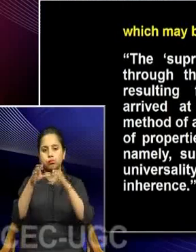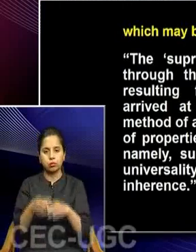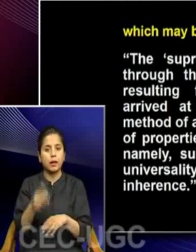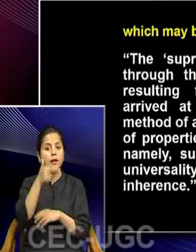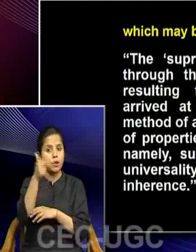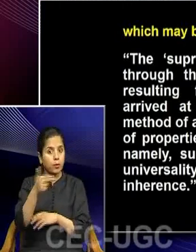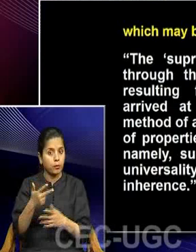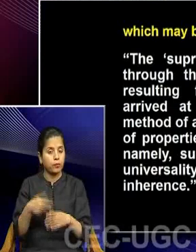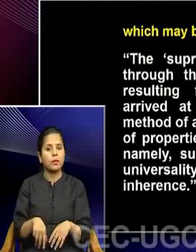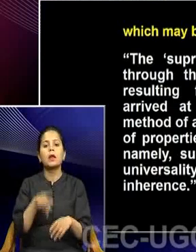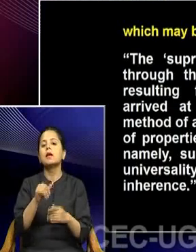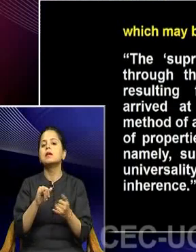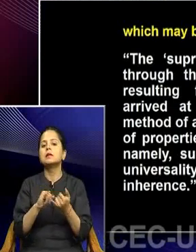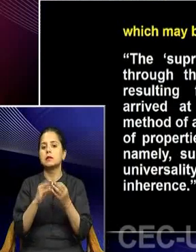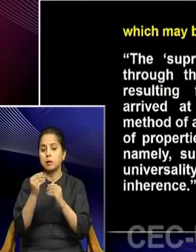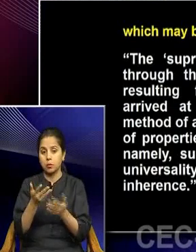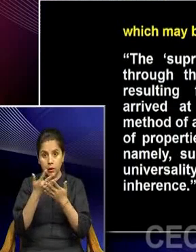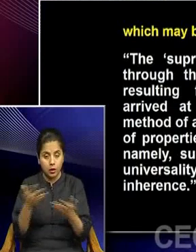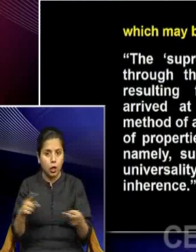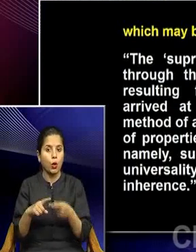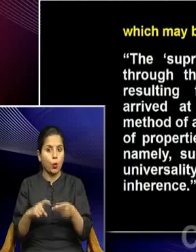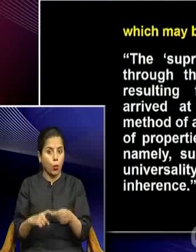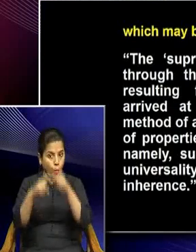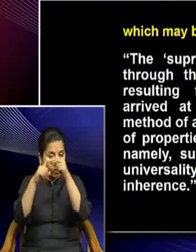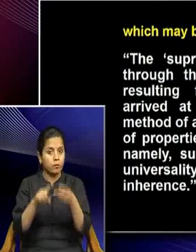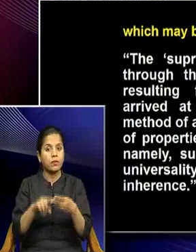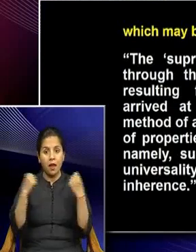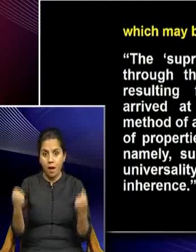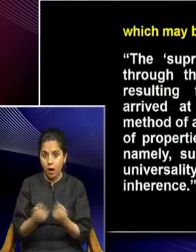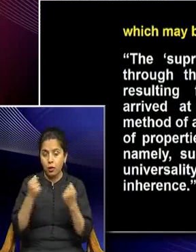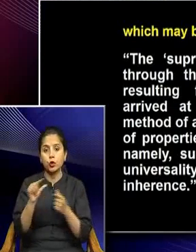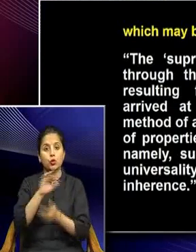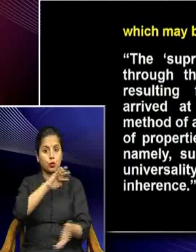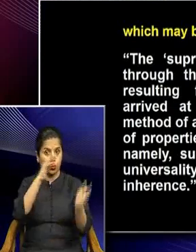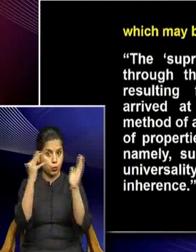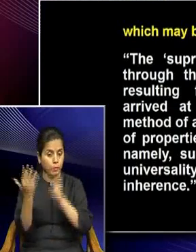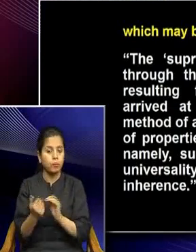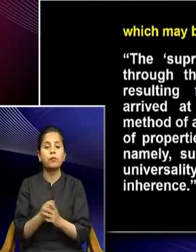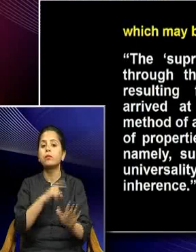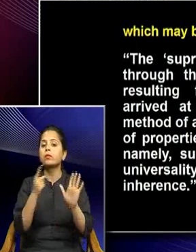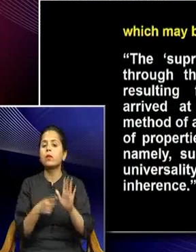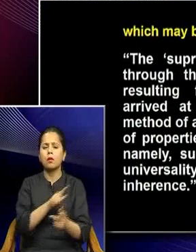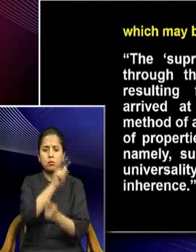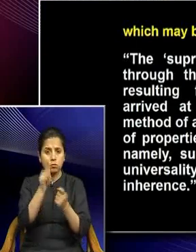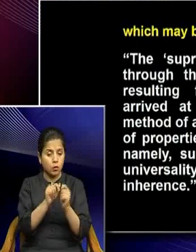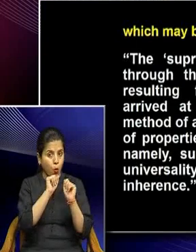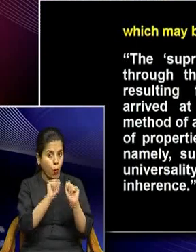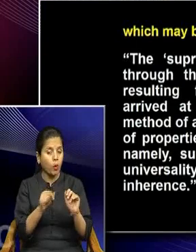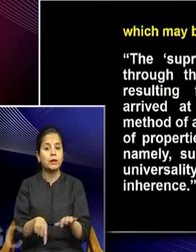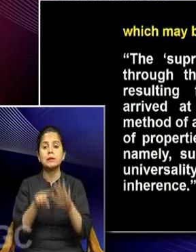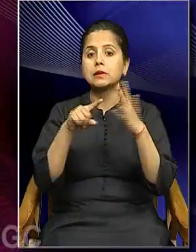namely substance, quality, action, universality, particularity,